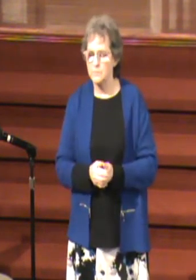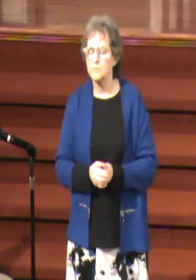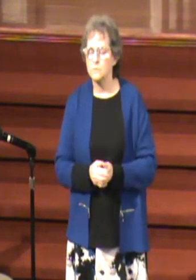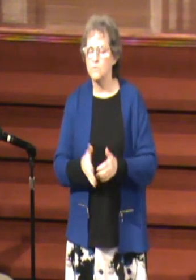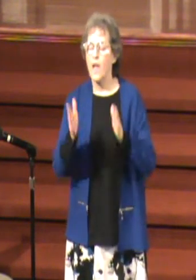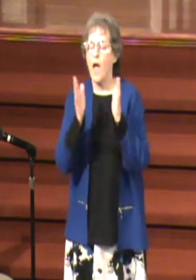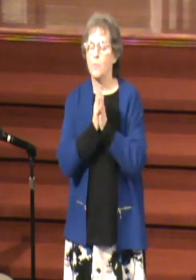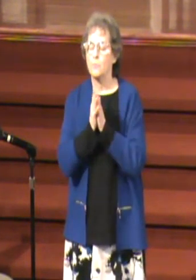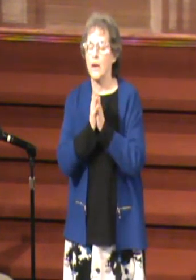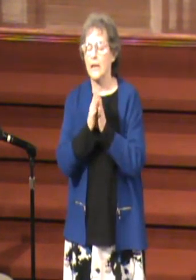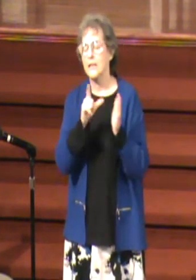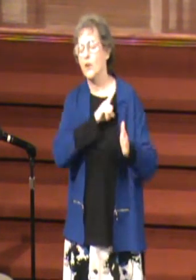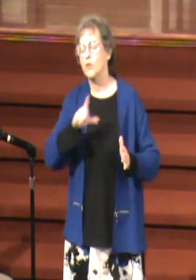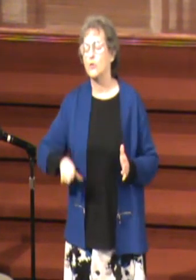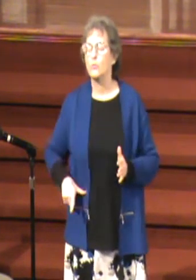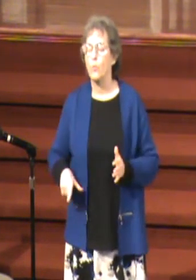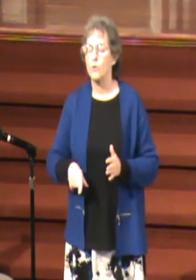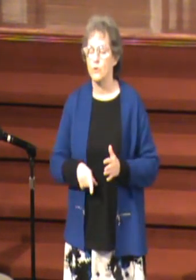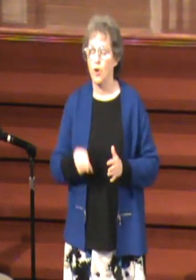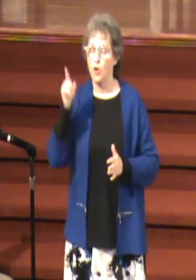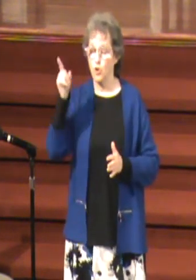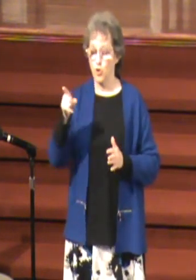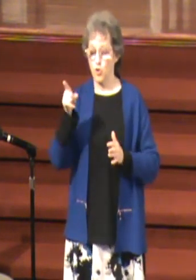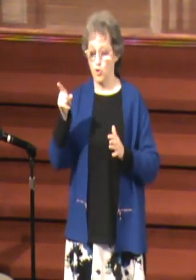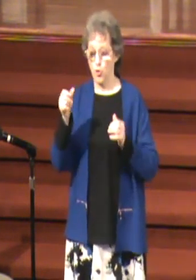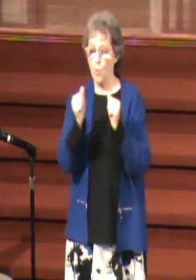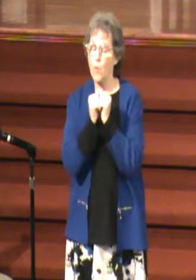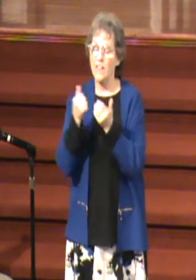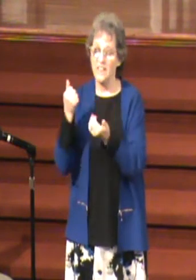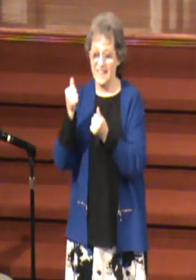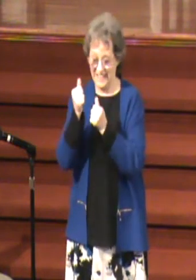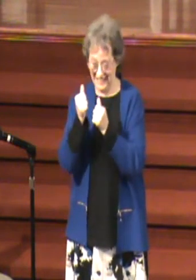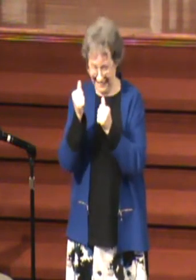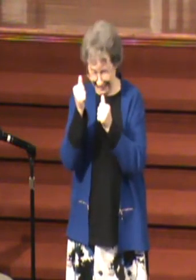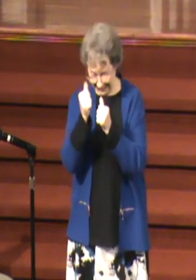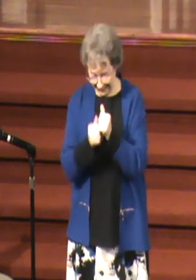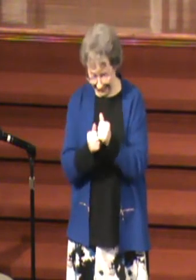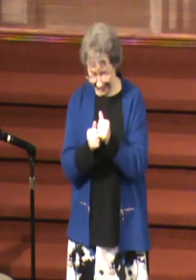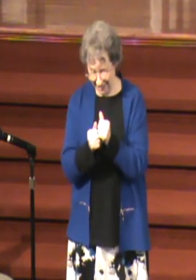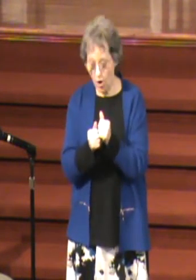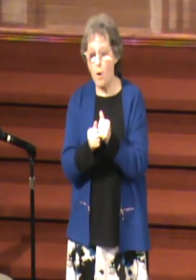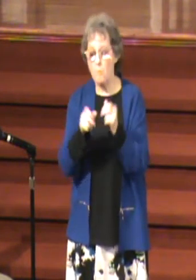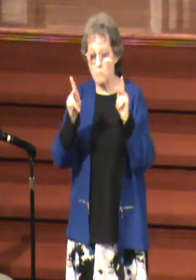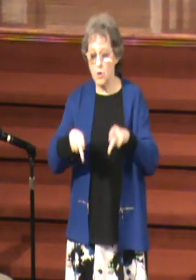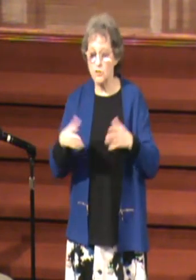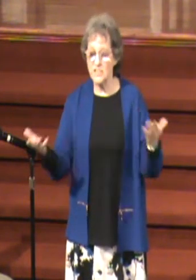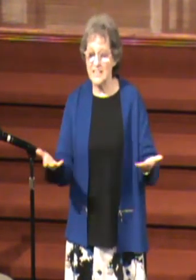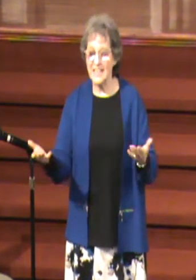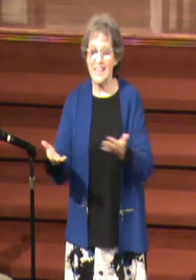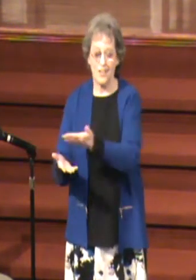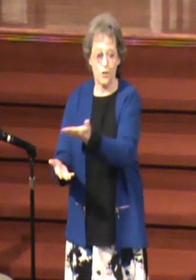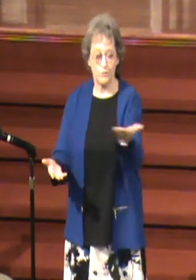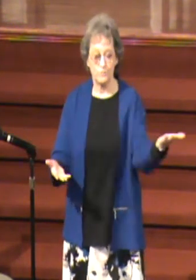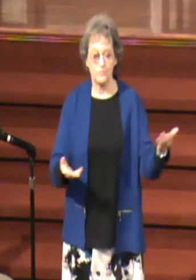dear Lord, that you would be with each one of us, that we would reflect on Antionette's